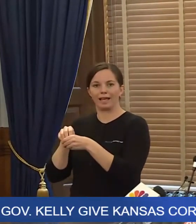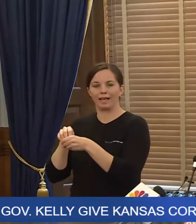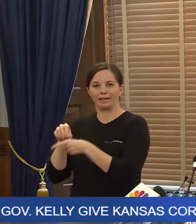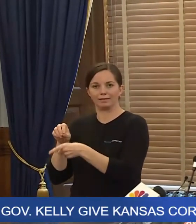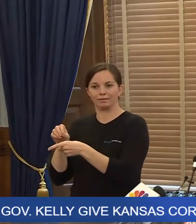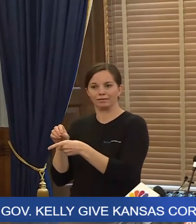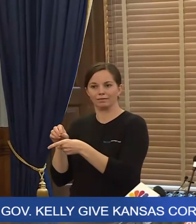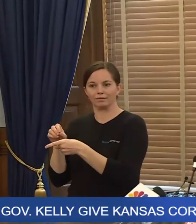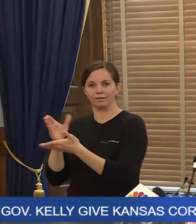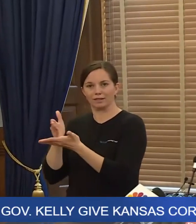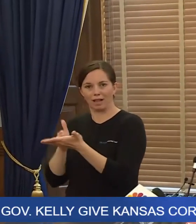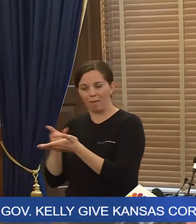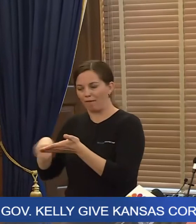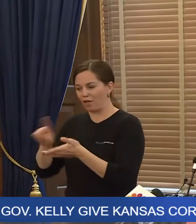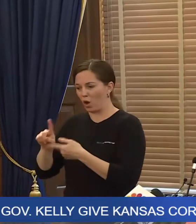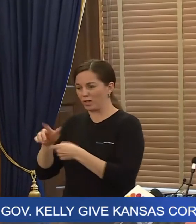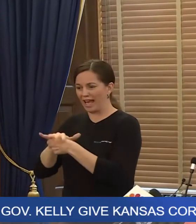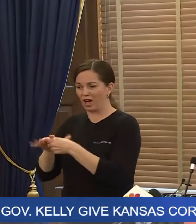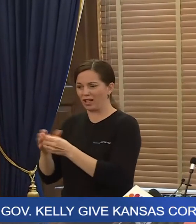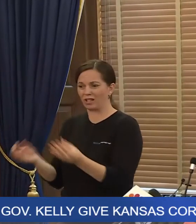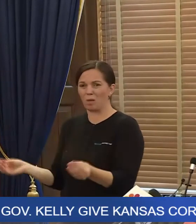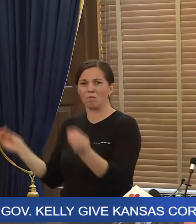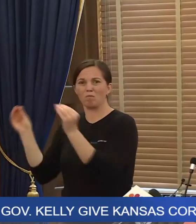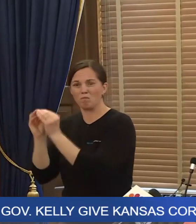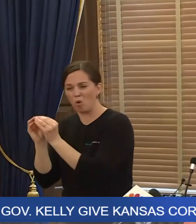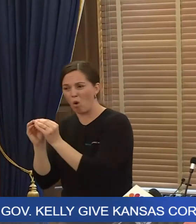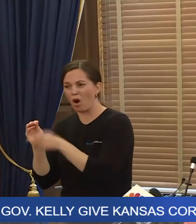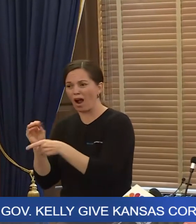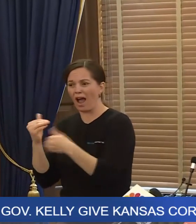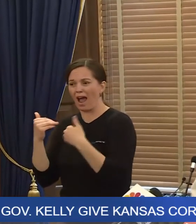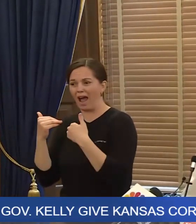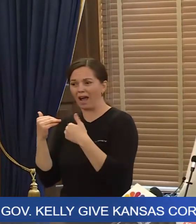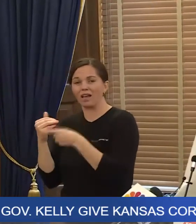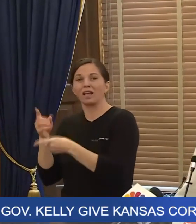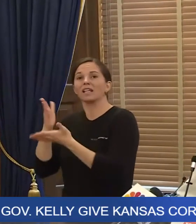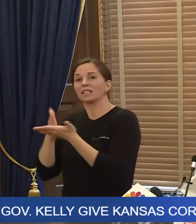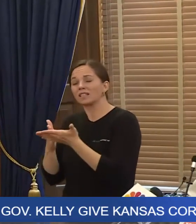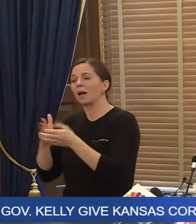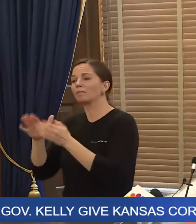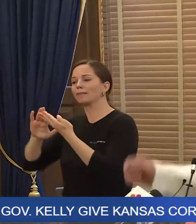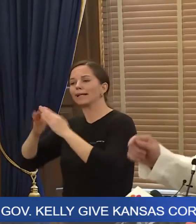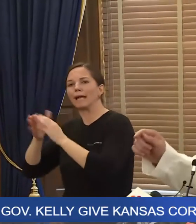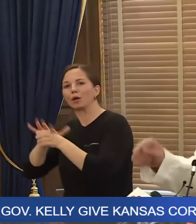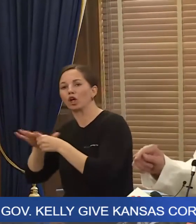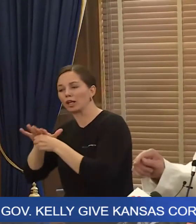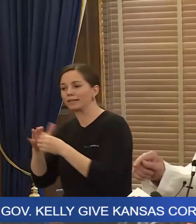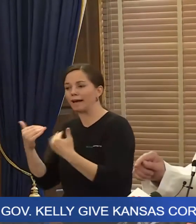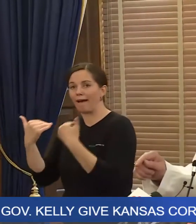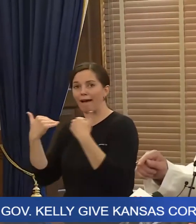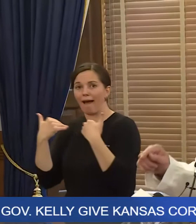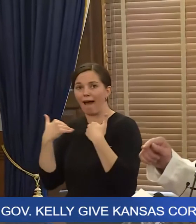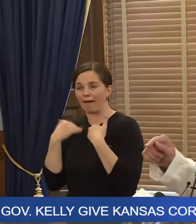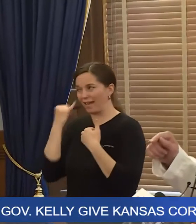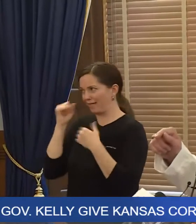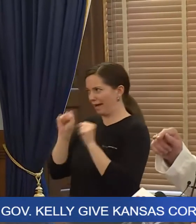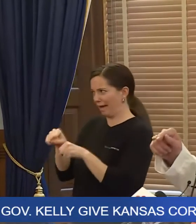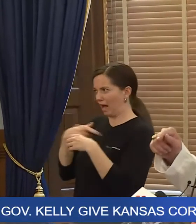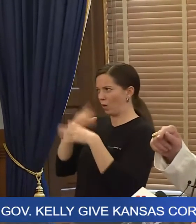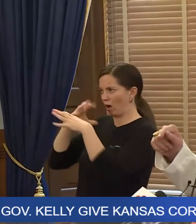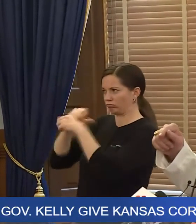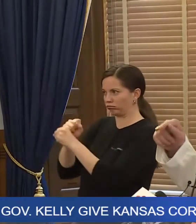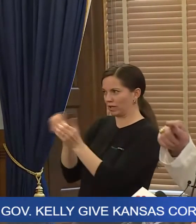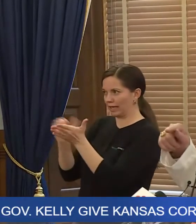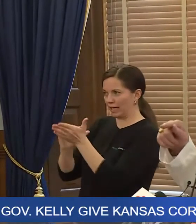huge cluster of cases related to packing plants have not led to many deaths? Yeah, good question. If I may paraphrase. So